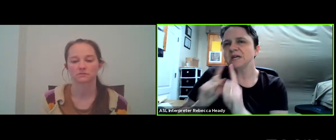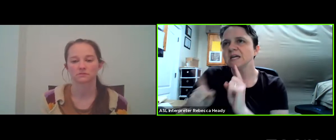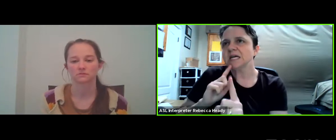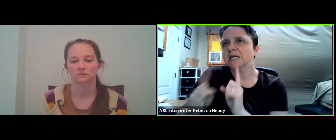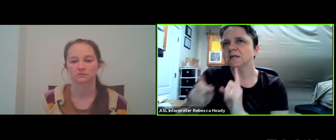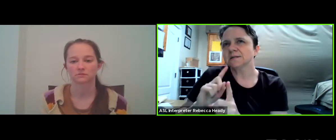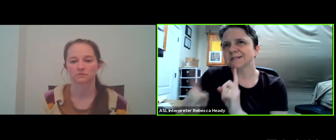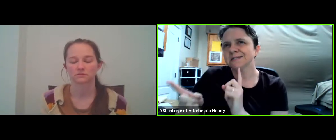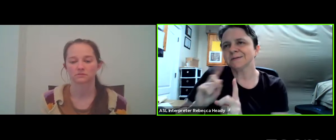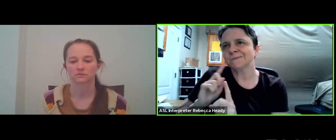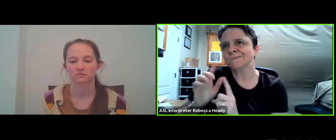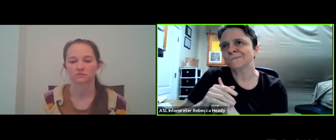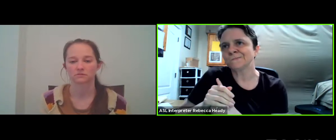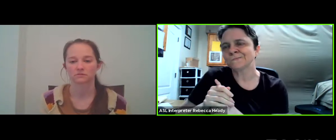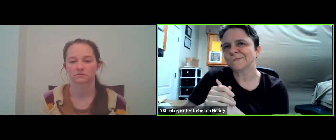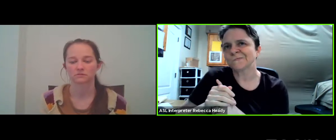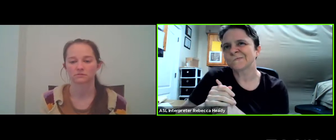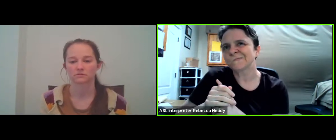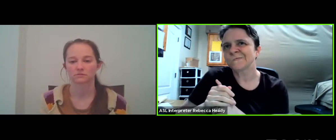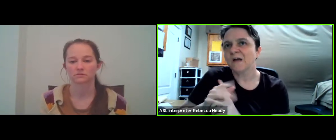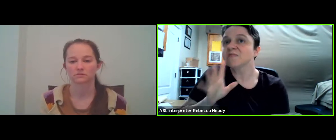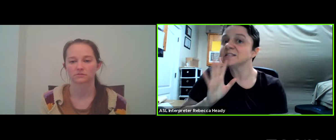This to me